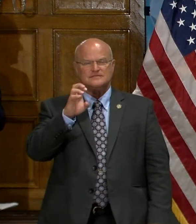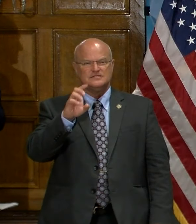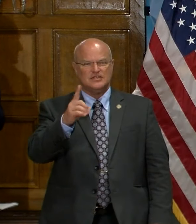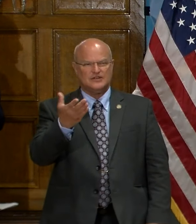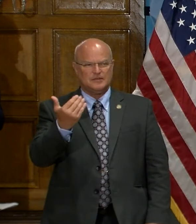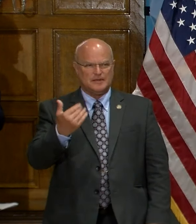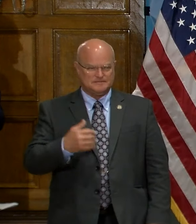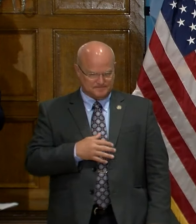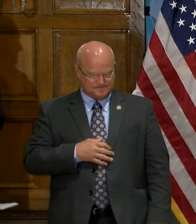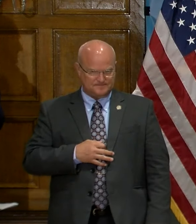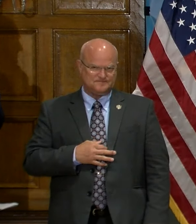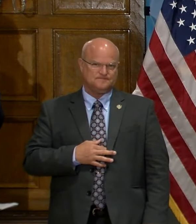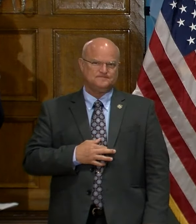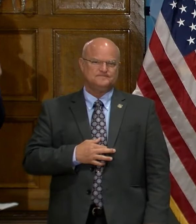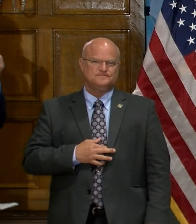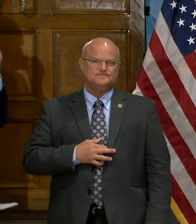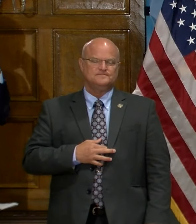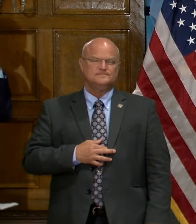on. Nope.